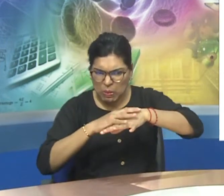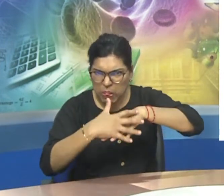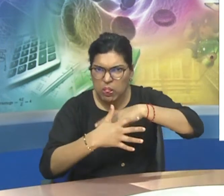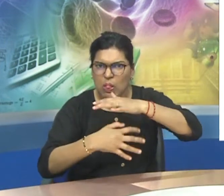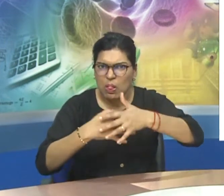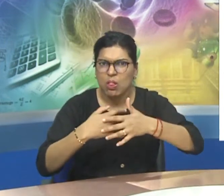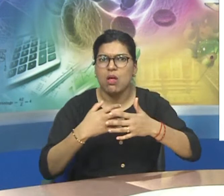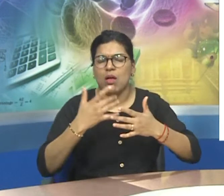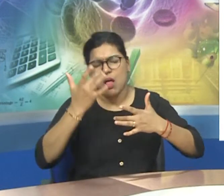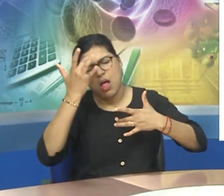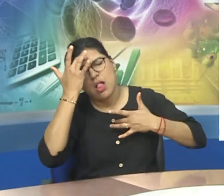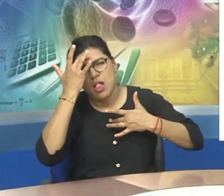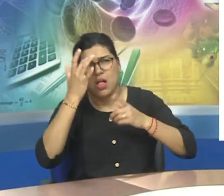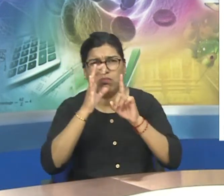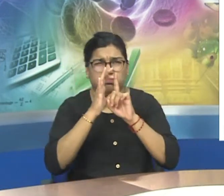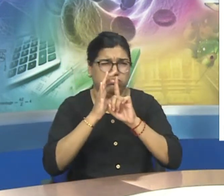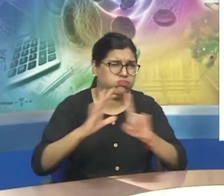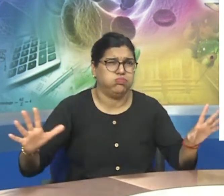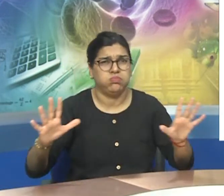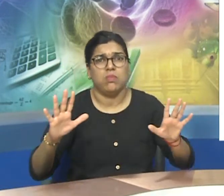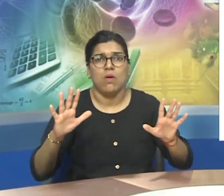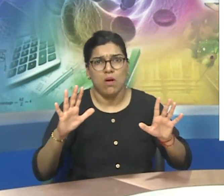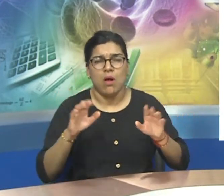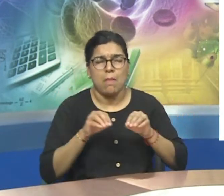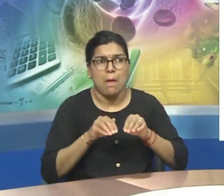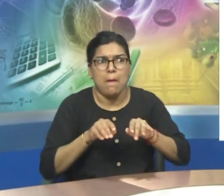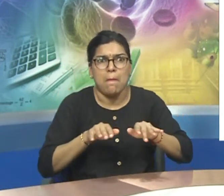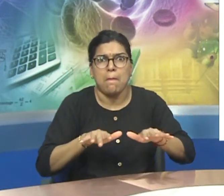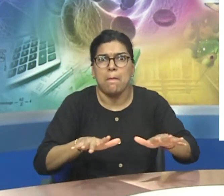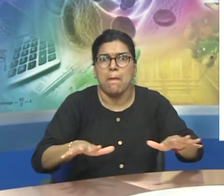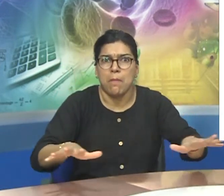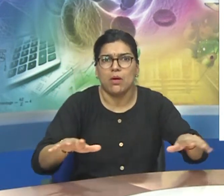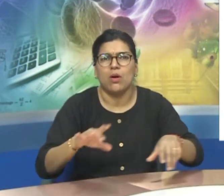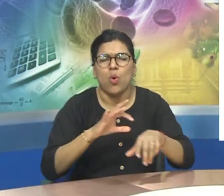other bioorganisms, they are responsible for causing plague,